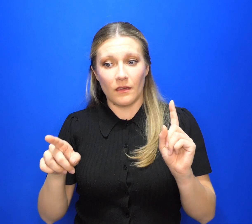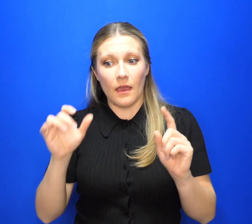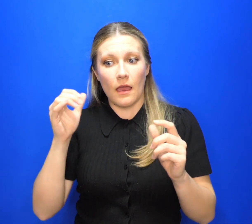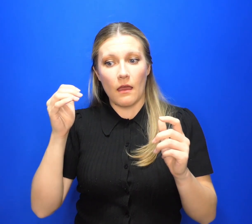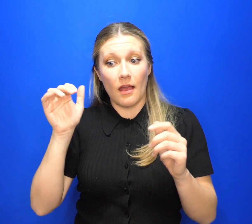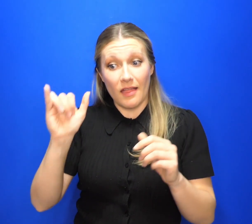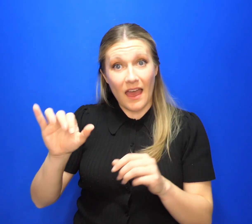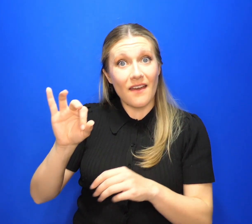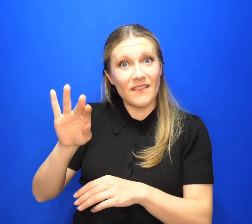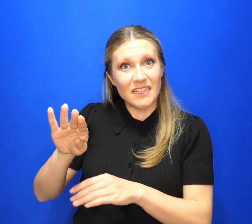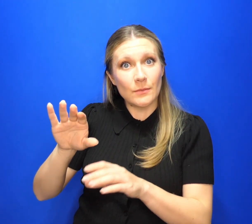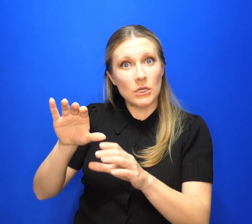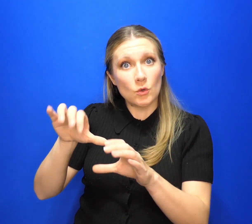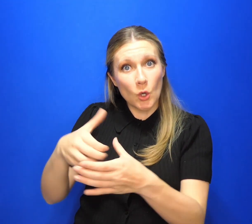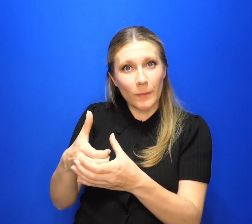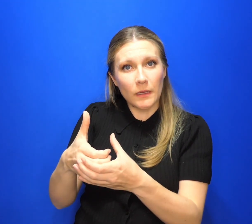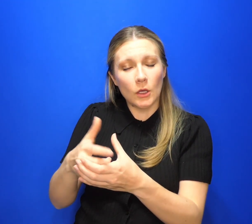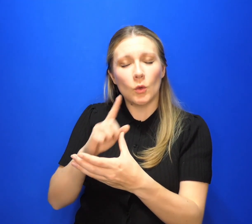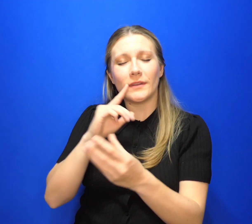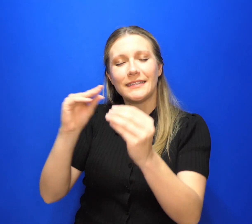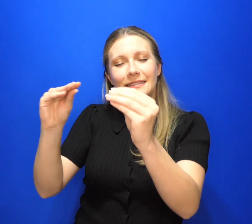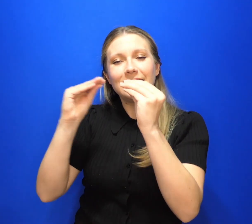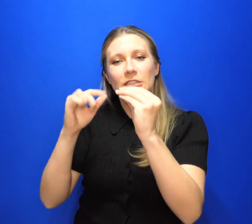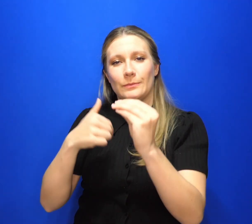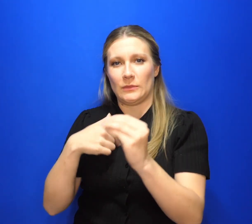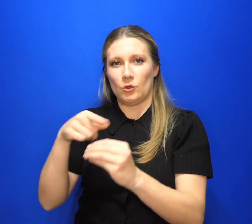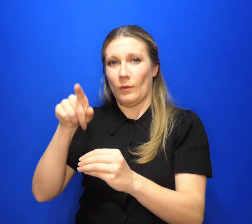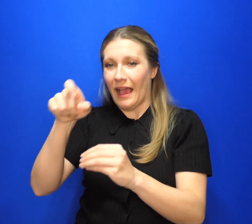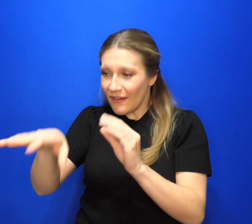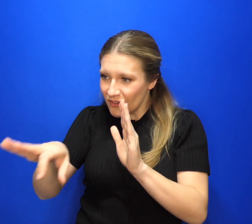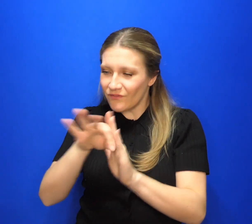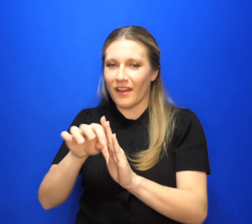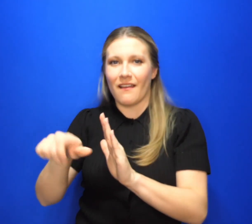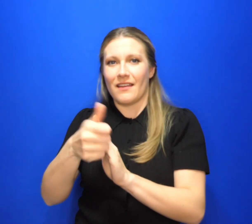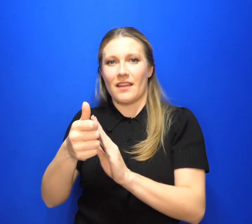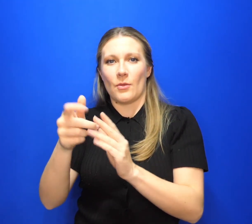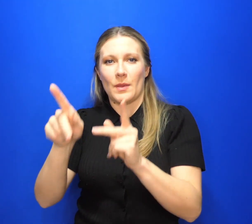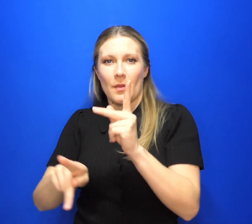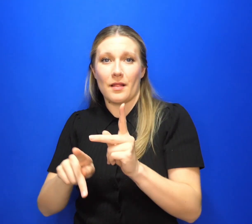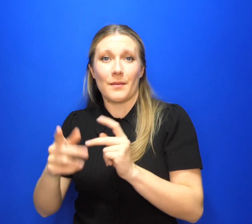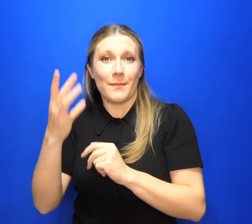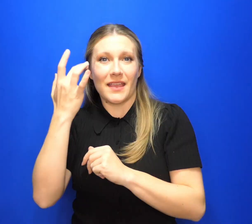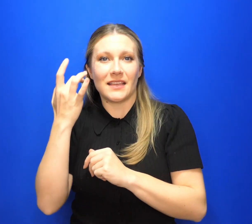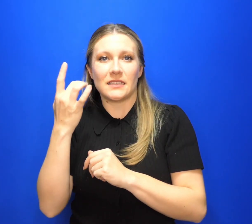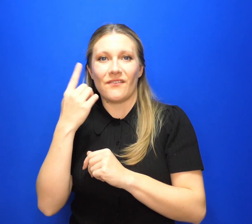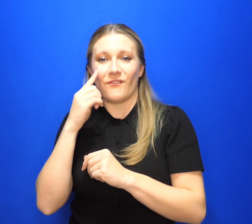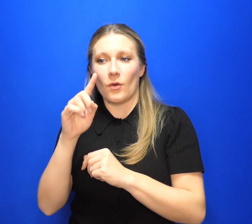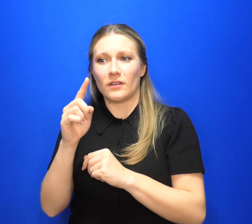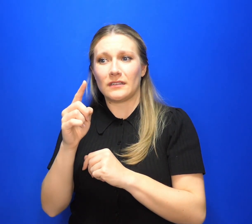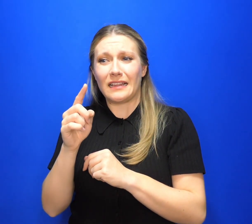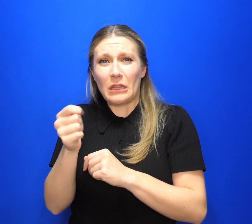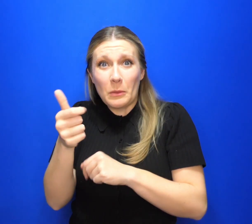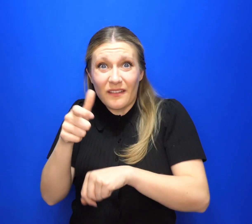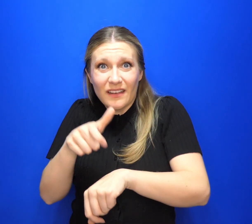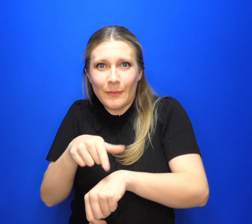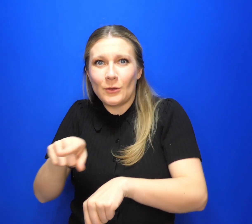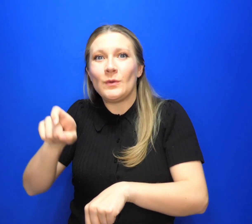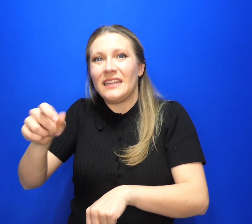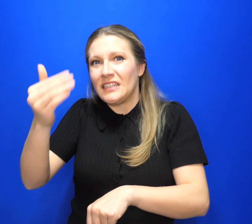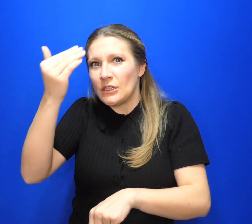really teaches me, like, you have to go find other people, because for a little while you need to know that other people live with this and they